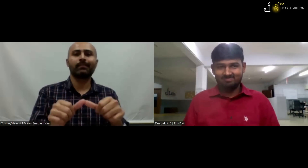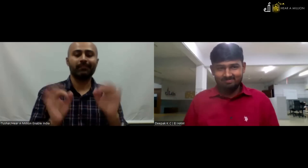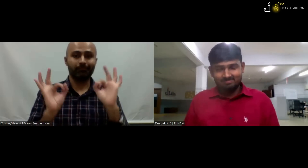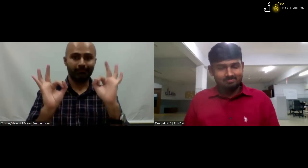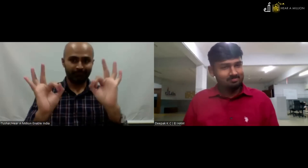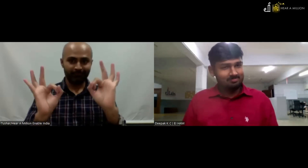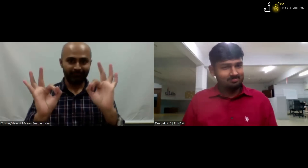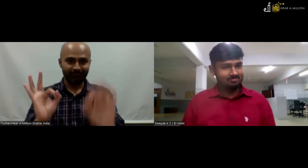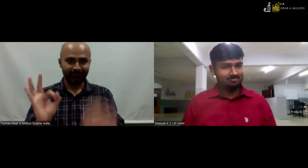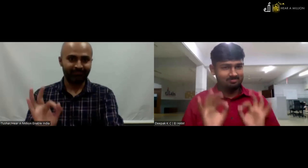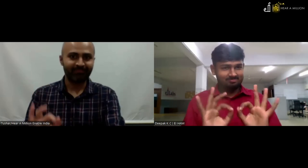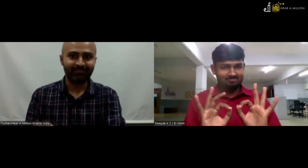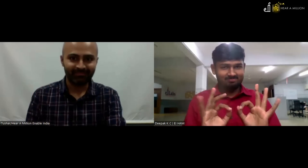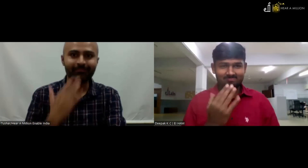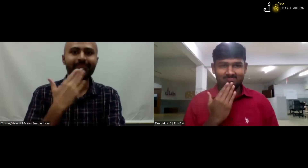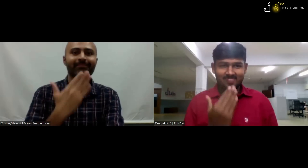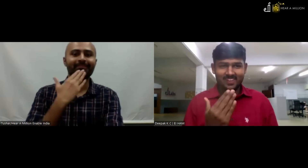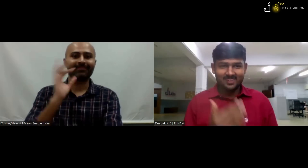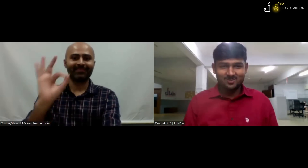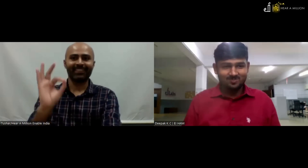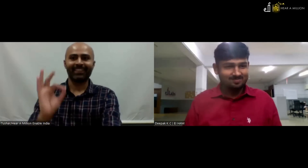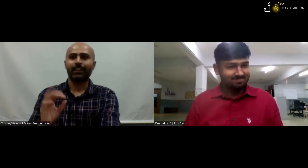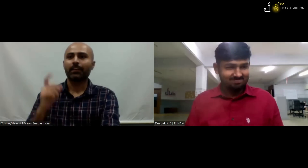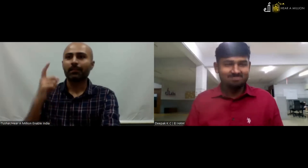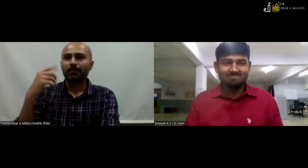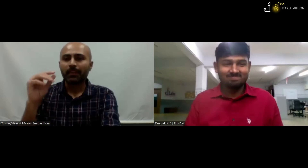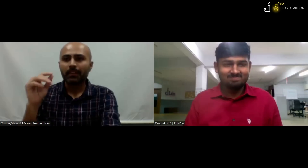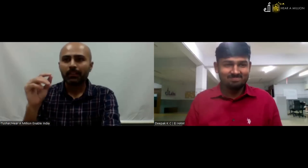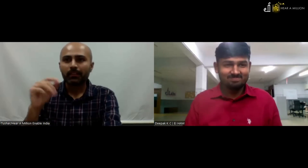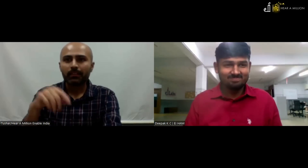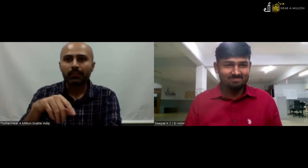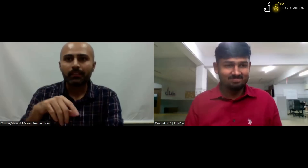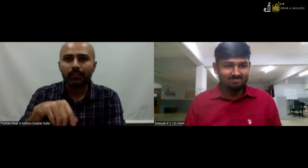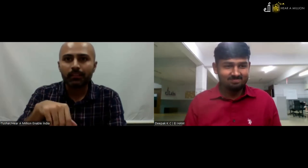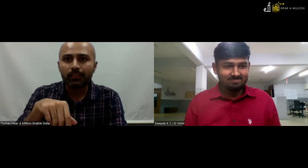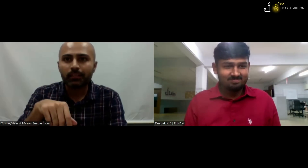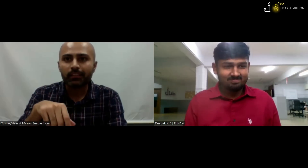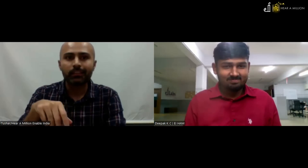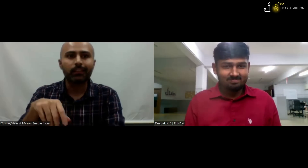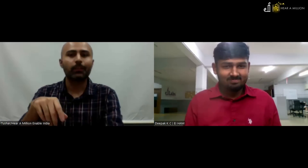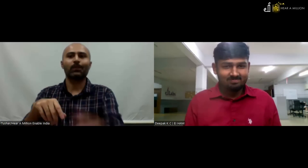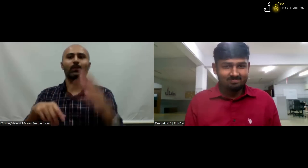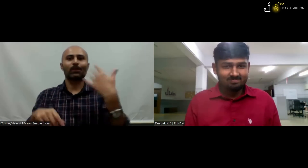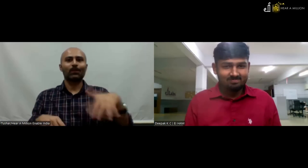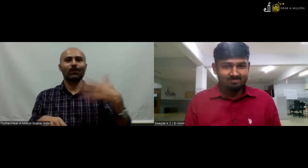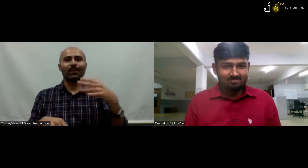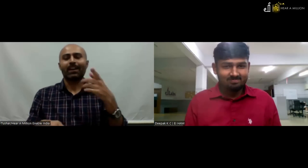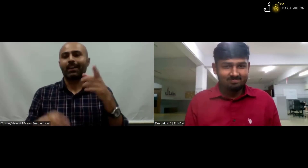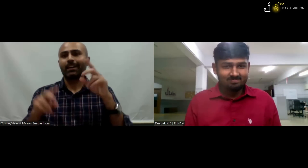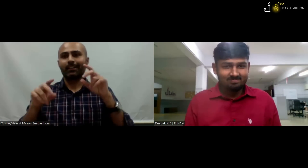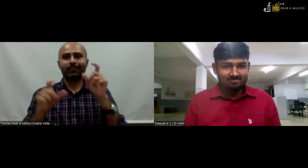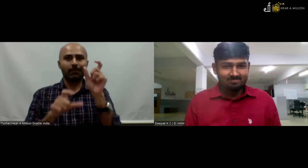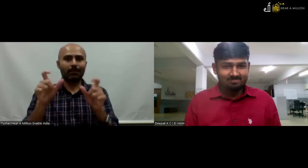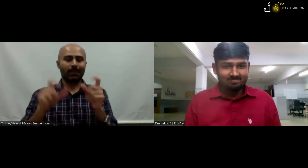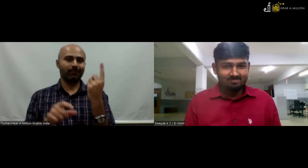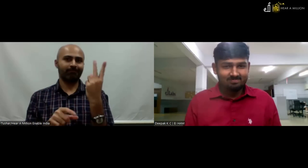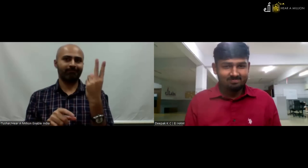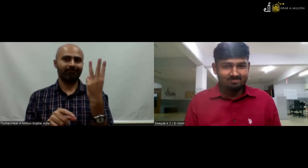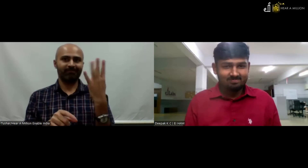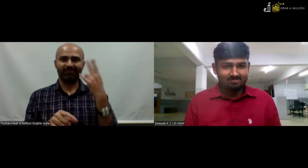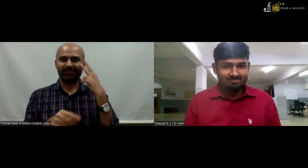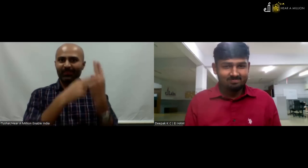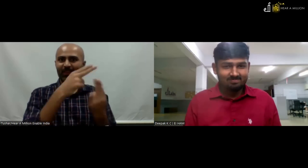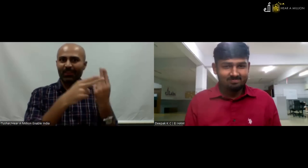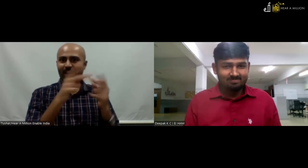of how you got your license. If you get any questions related to you, we'll have you back on. Saurabh, I'll take over.